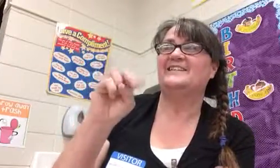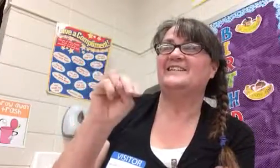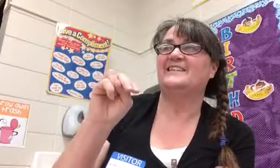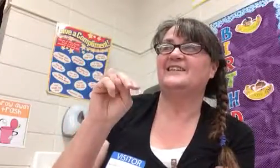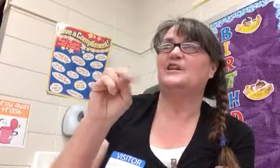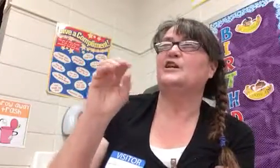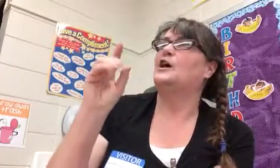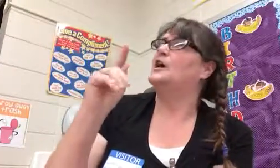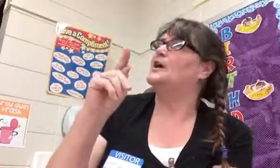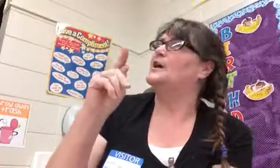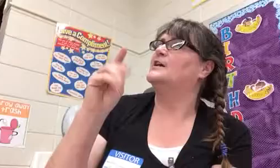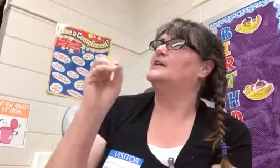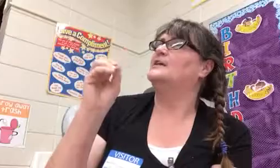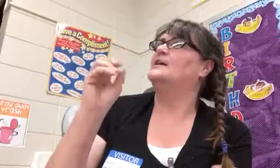William.